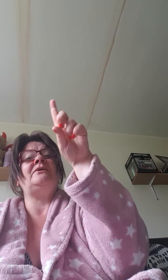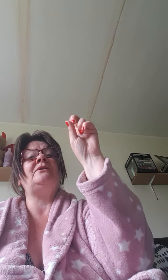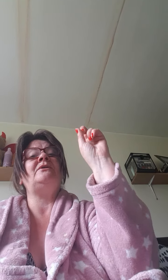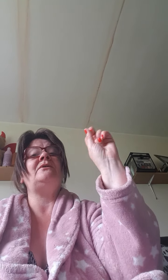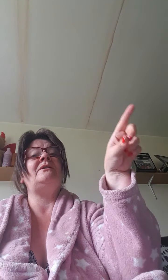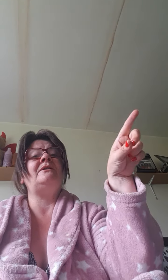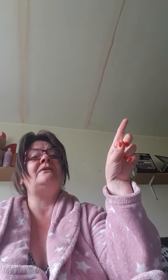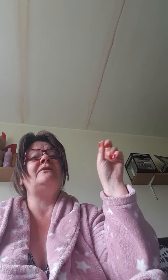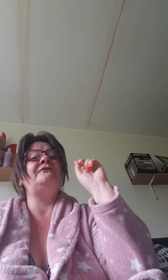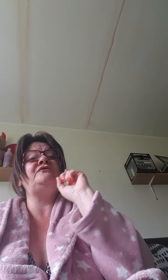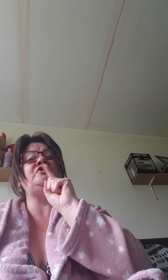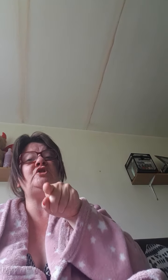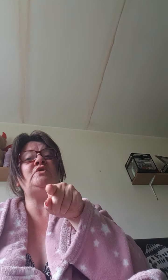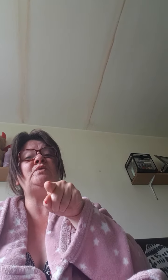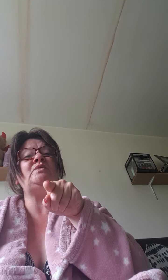part of you.